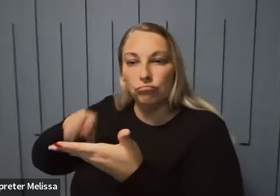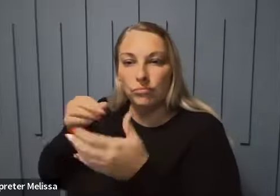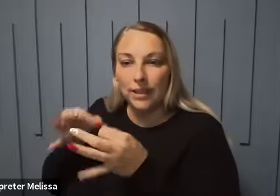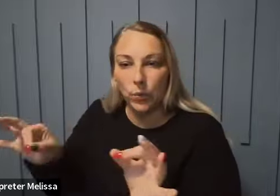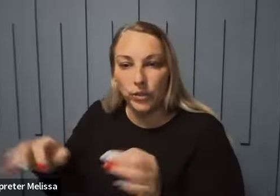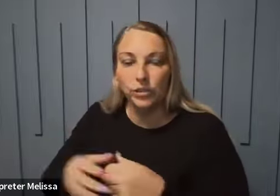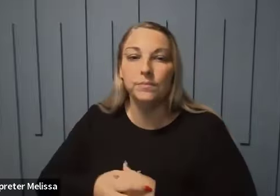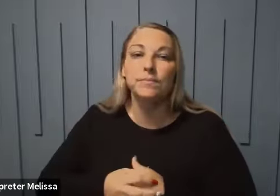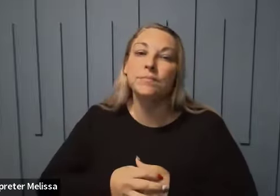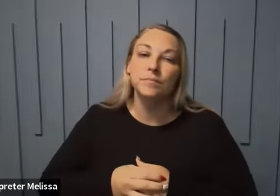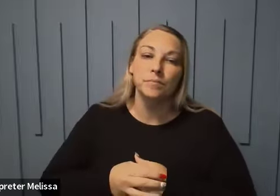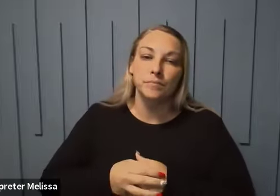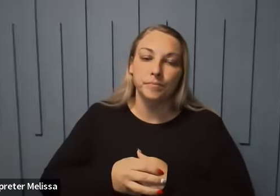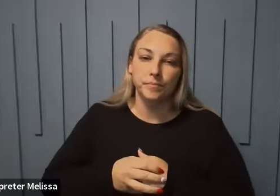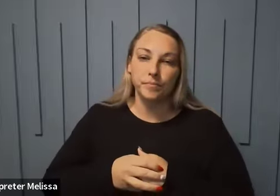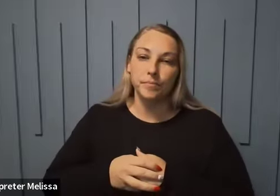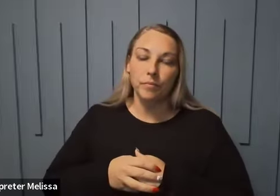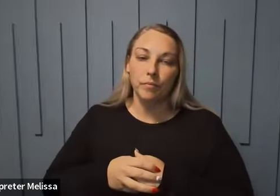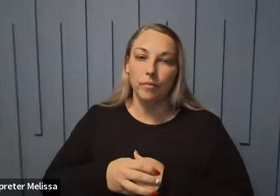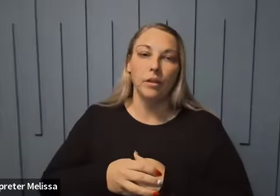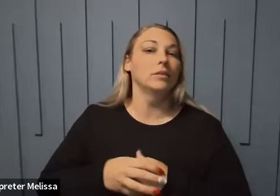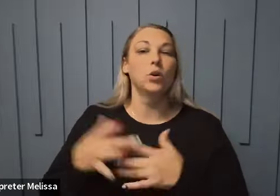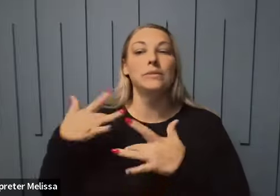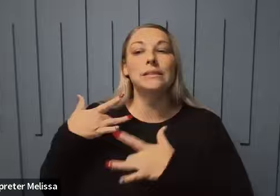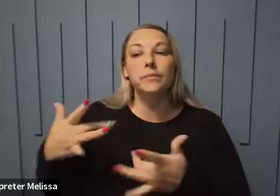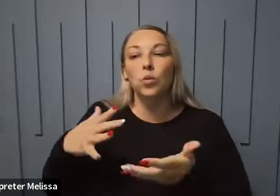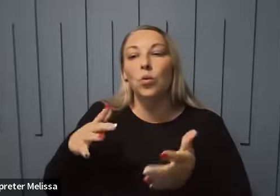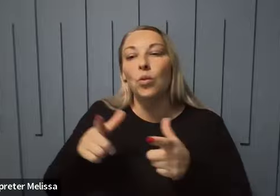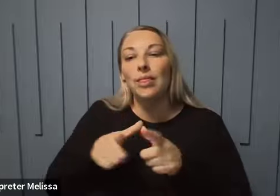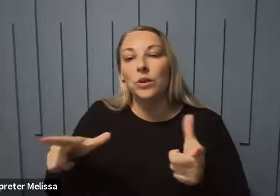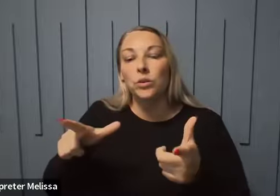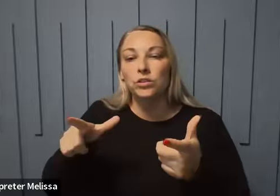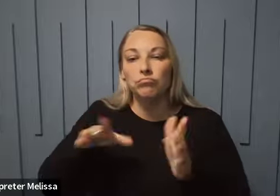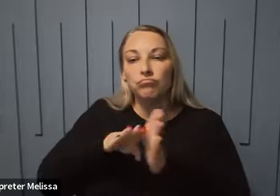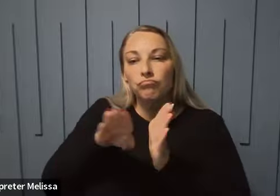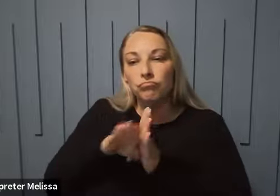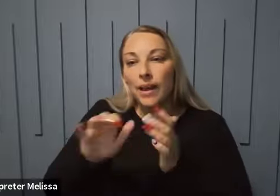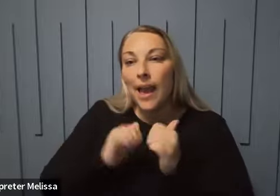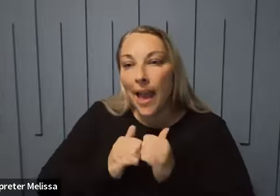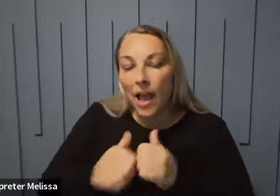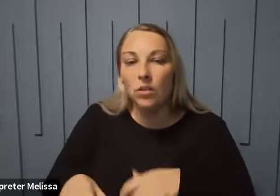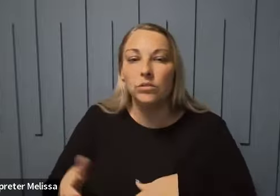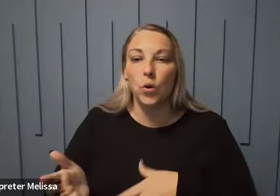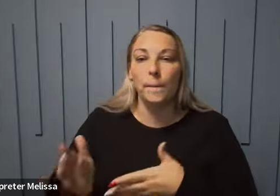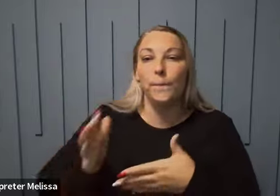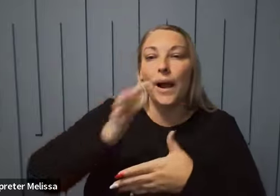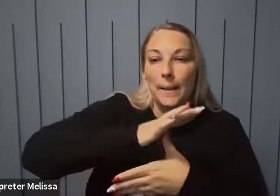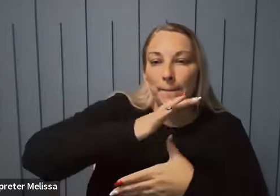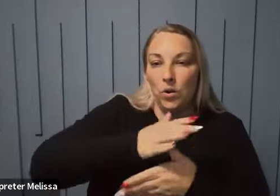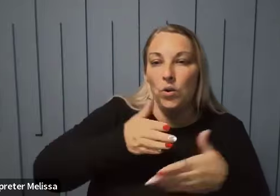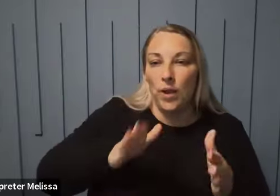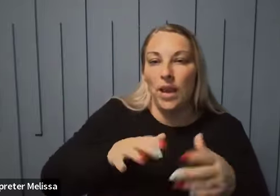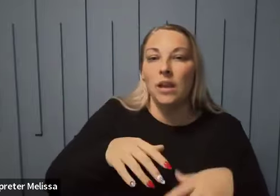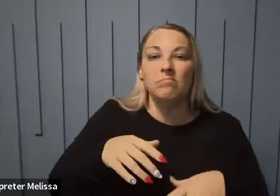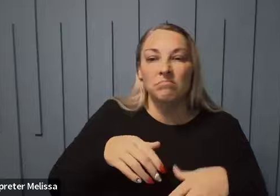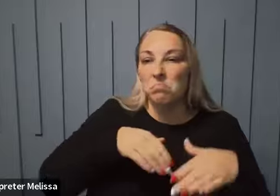Typical language development in the primary form is that you're exposed to language in the home from birth. And by age 6,